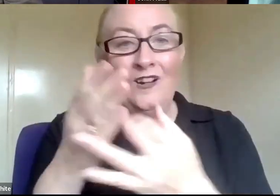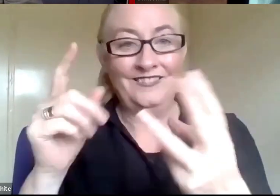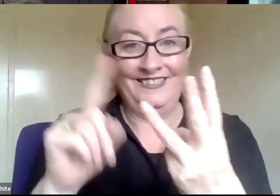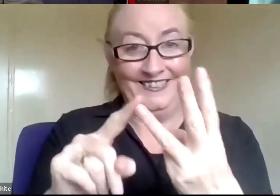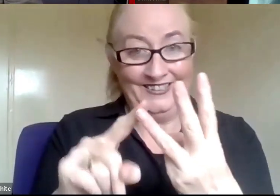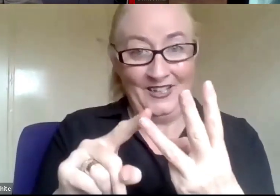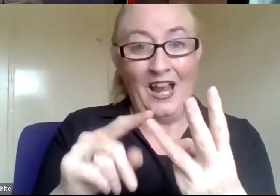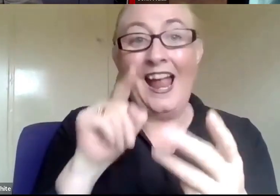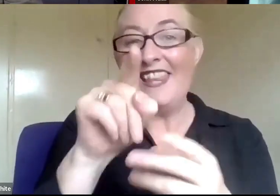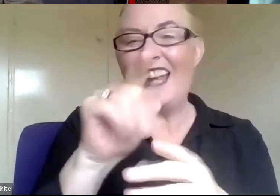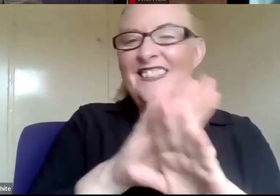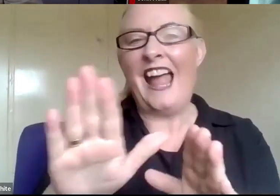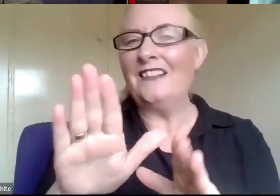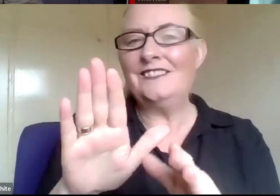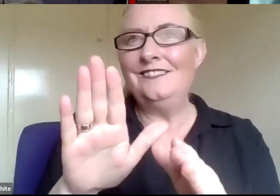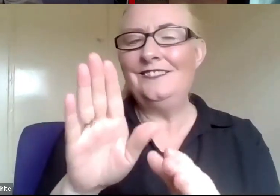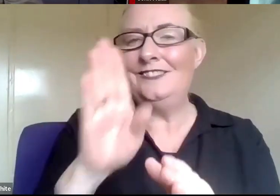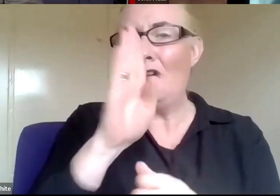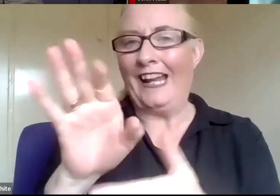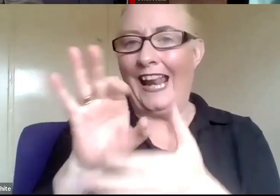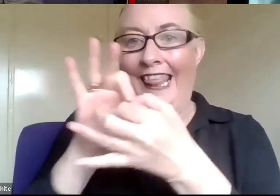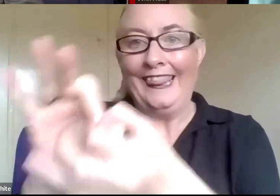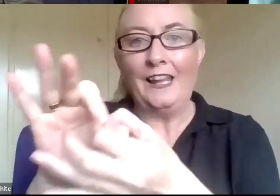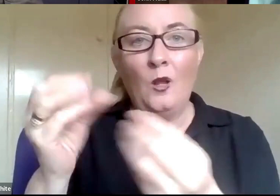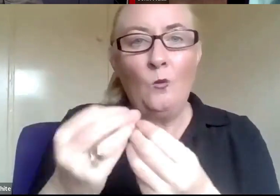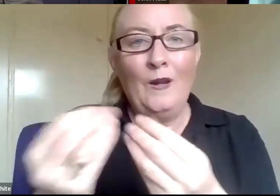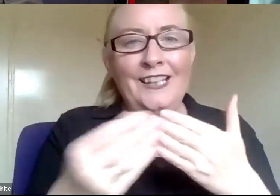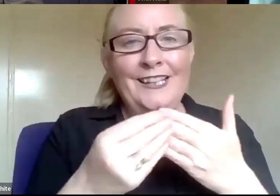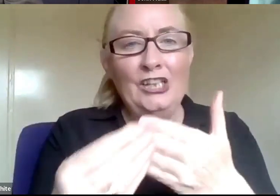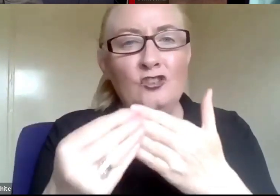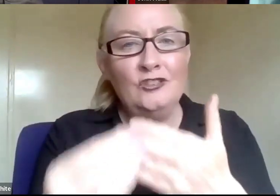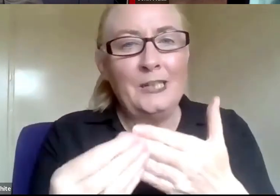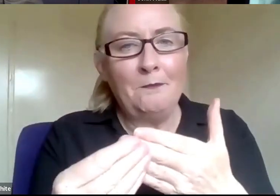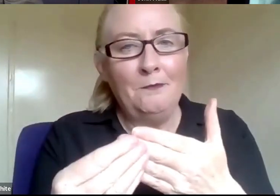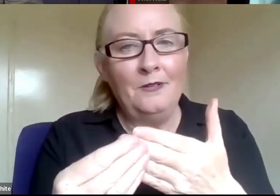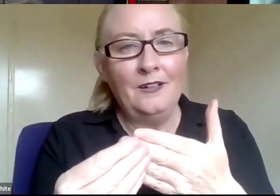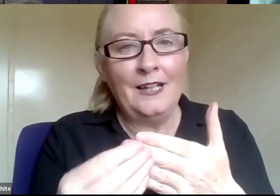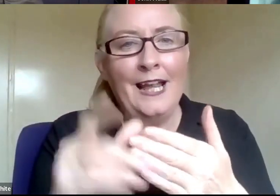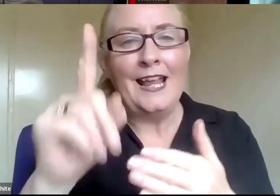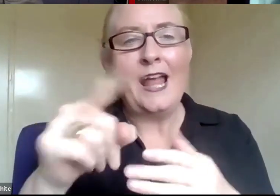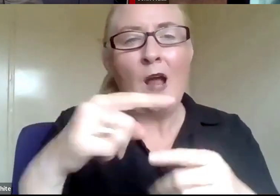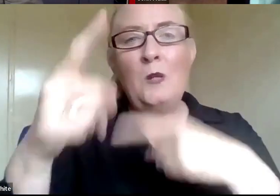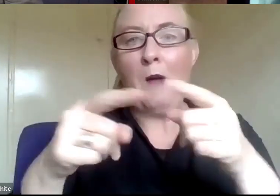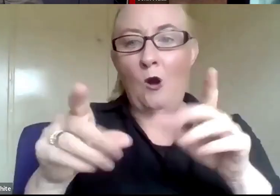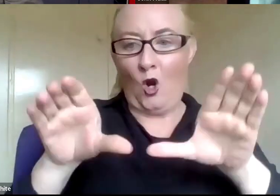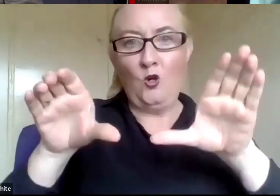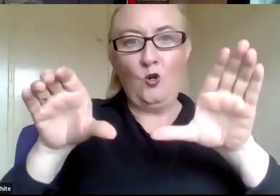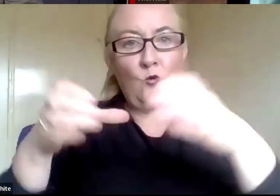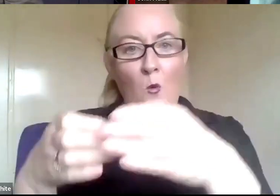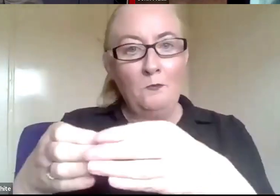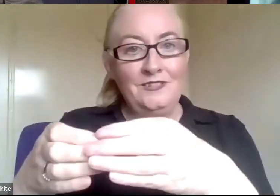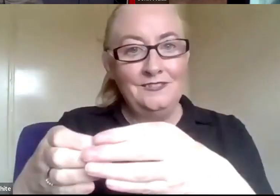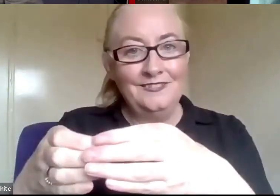needs present in working groups. Every working group has a group